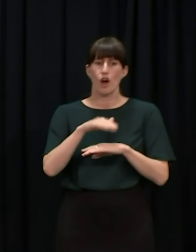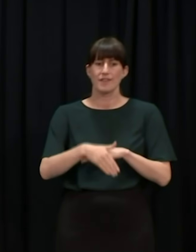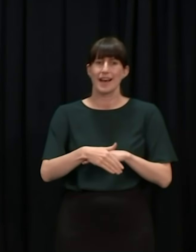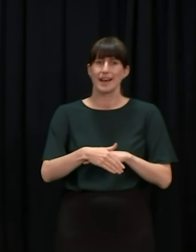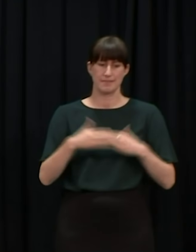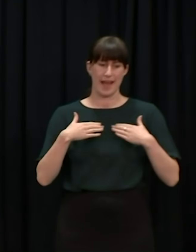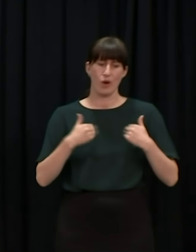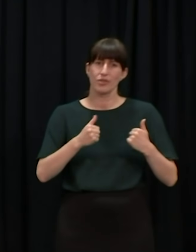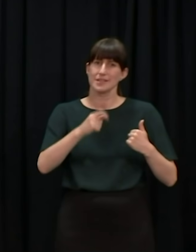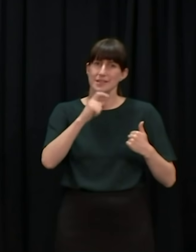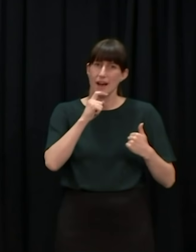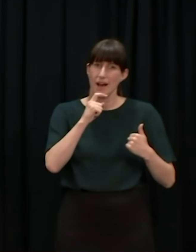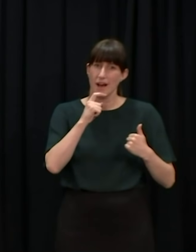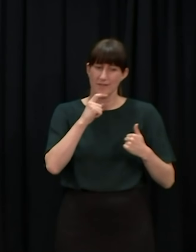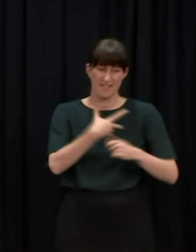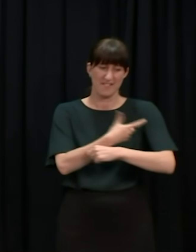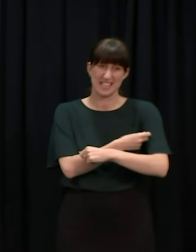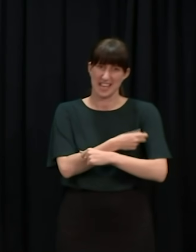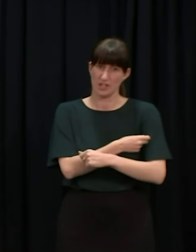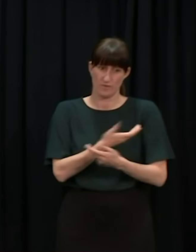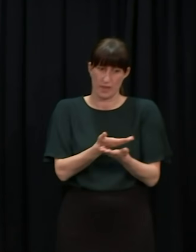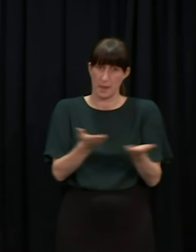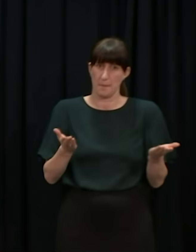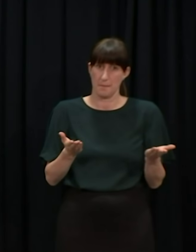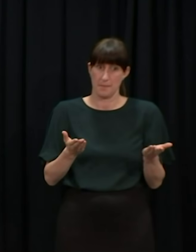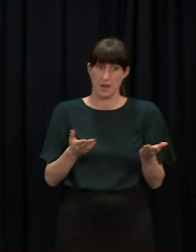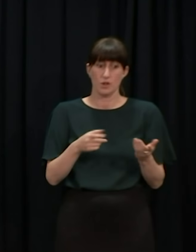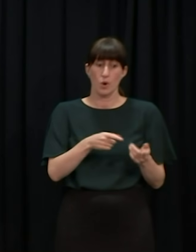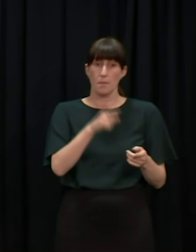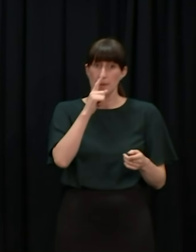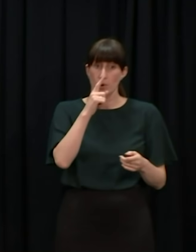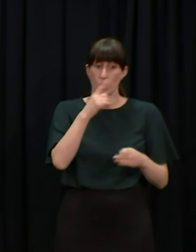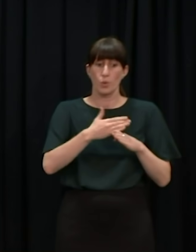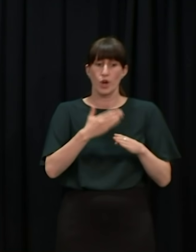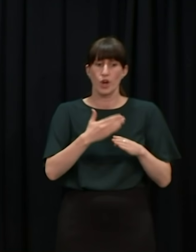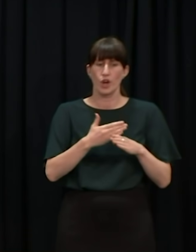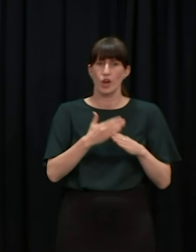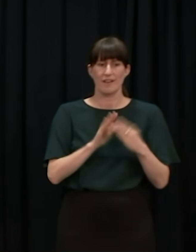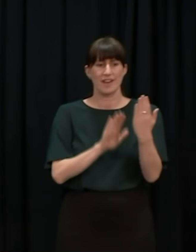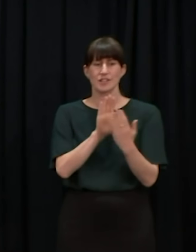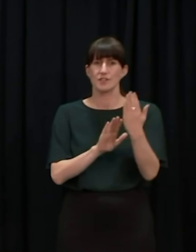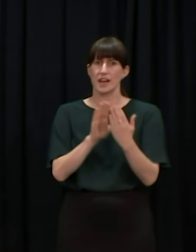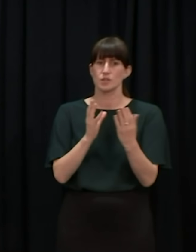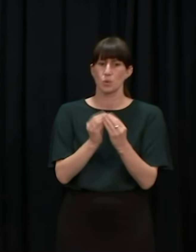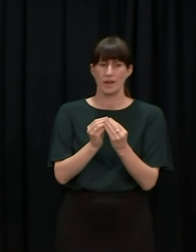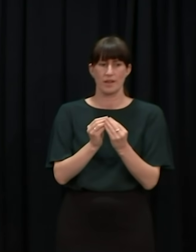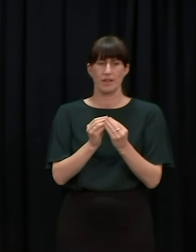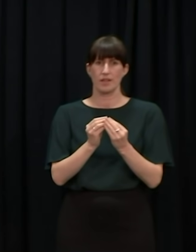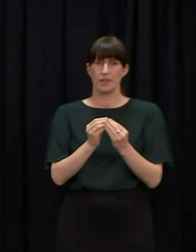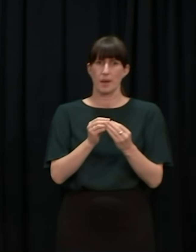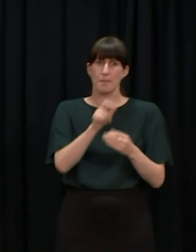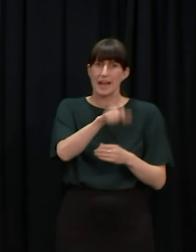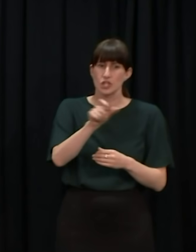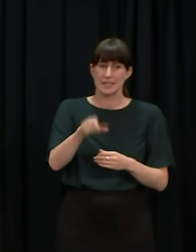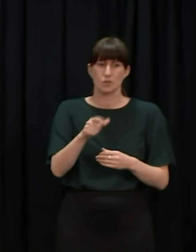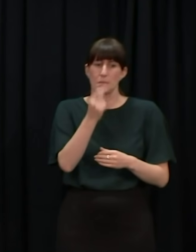been looking closely at what we need to do to ensure that our frontline health workers are kept protected from COVID-19. Because of the nature